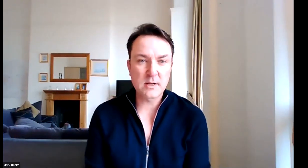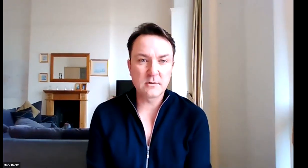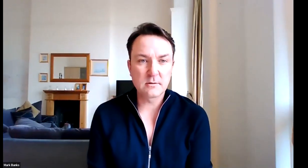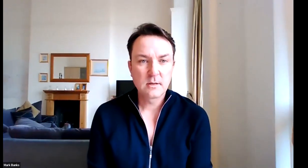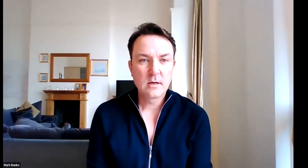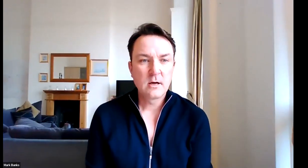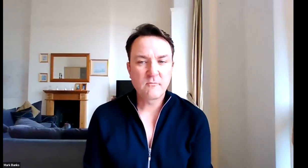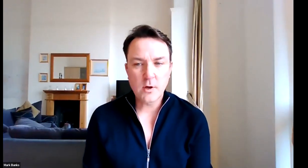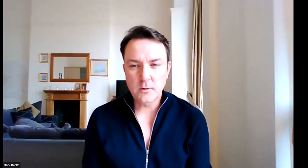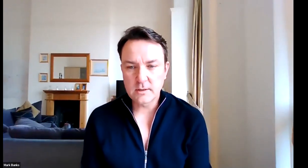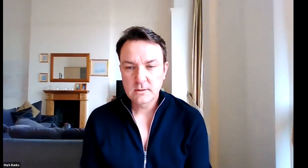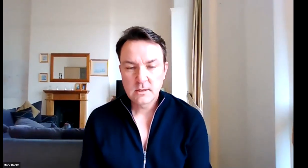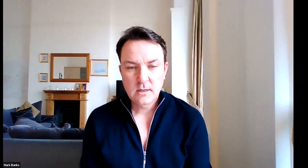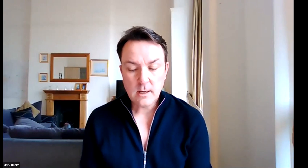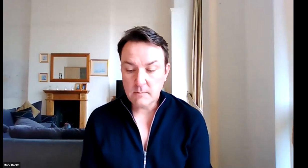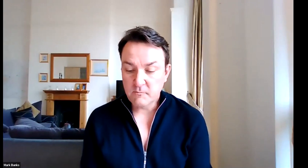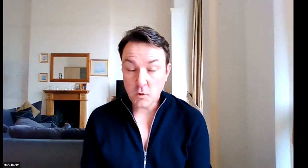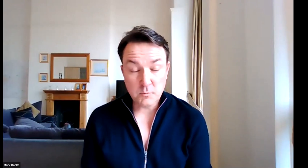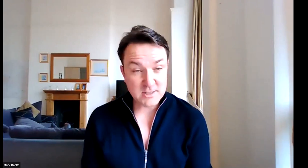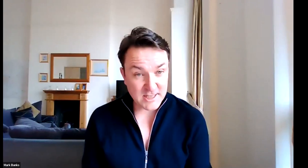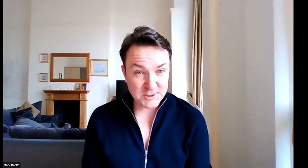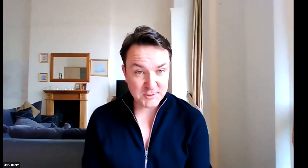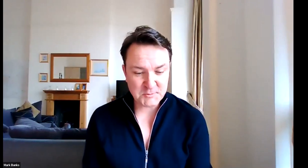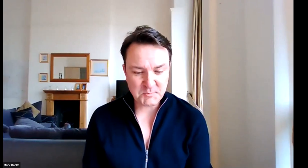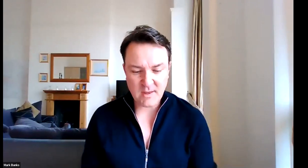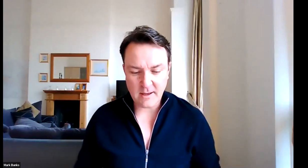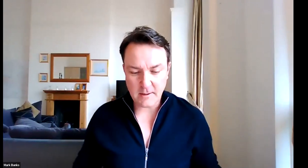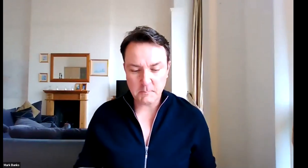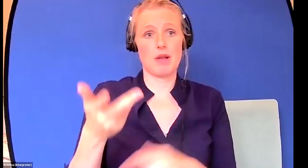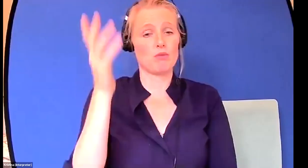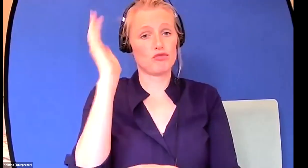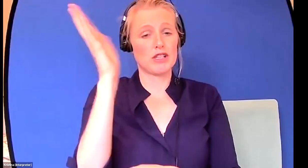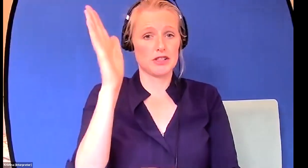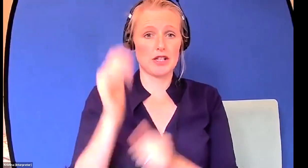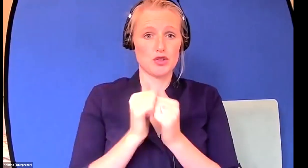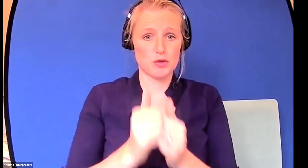and Tamana and Fiona for your presentations.